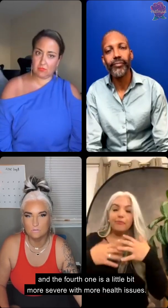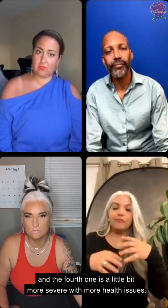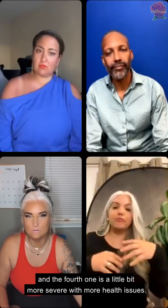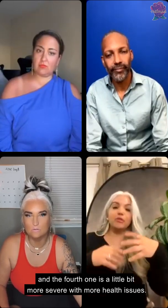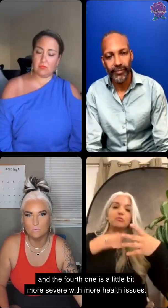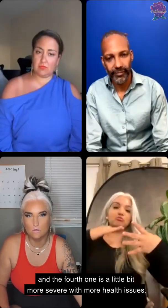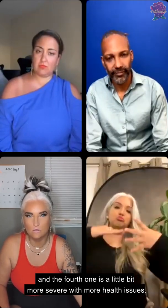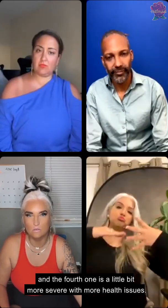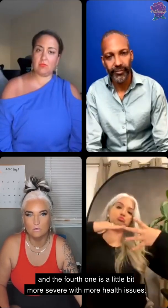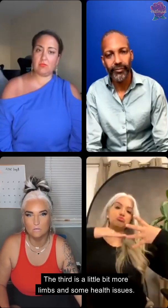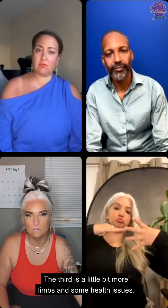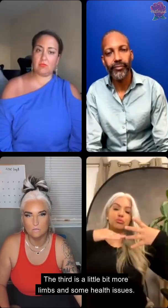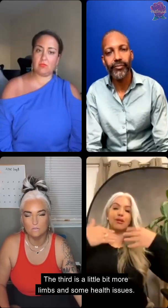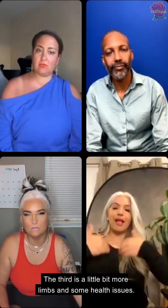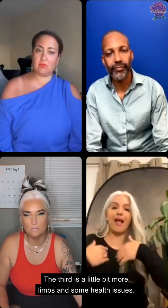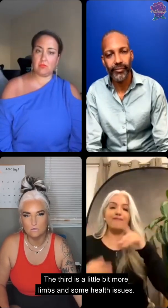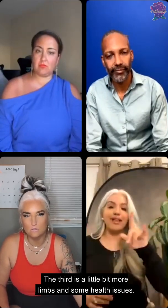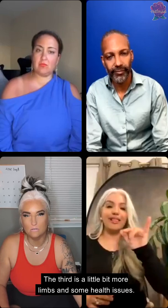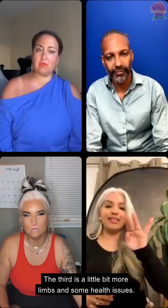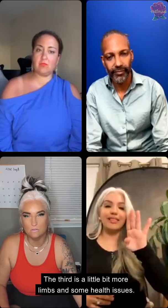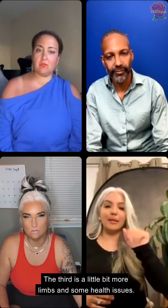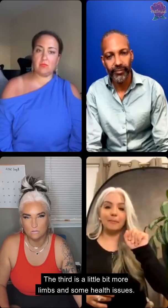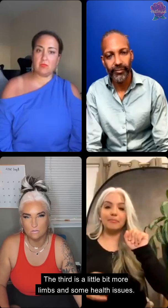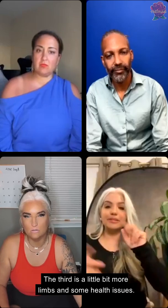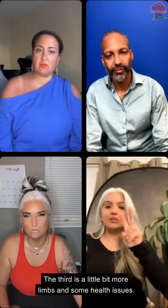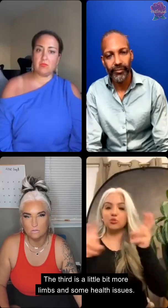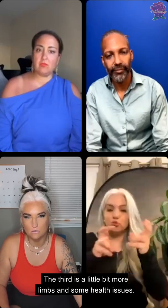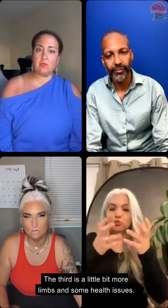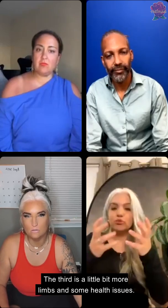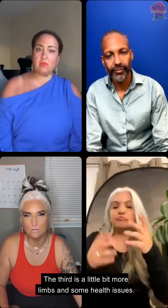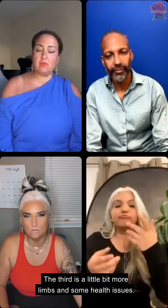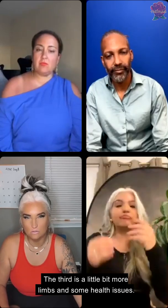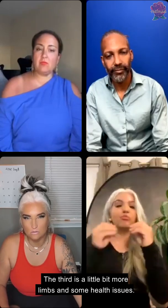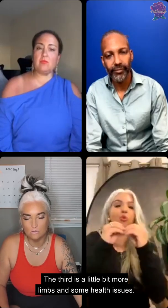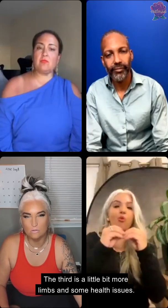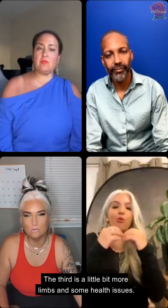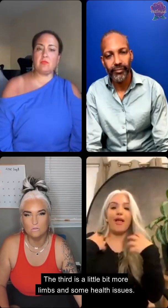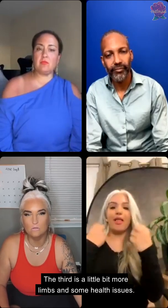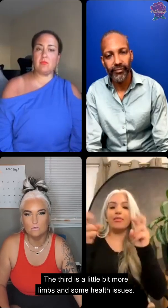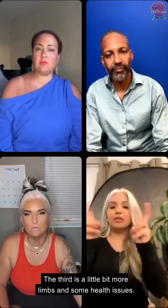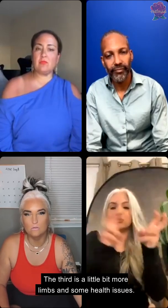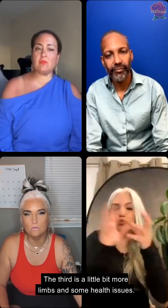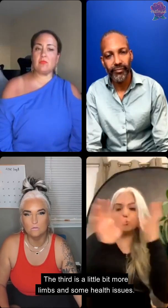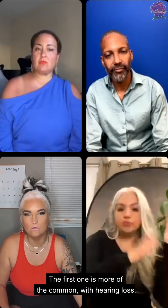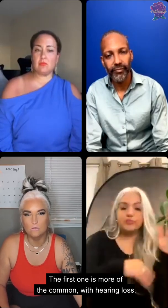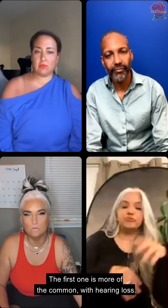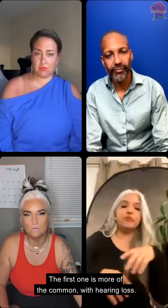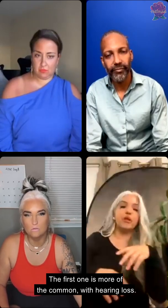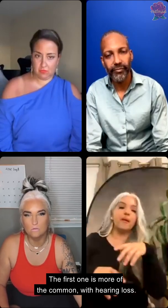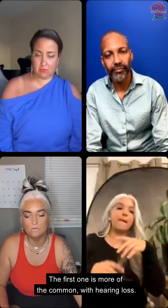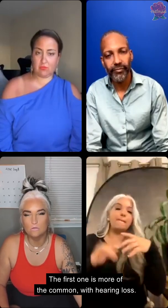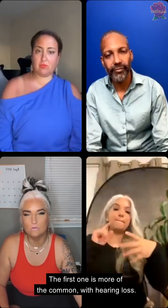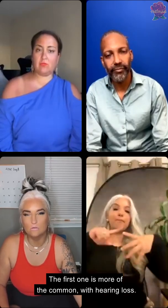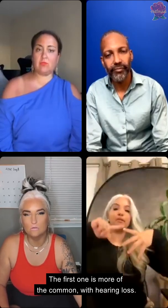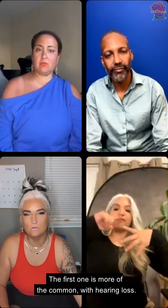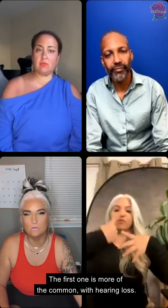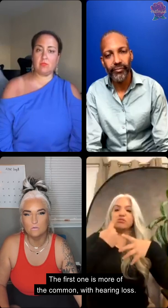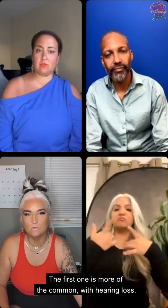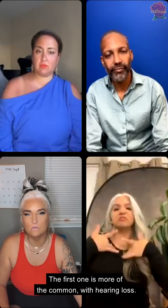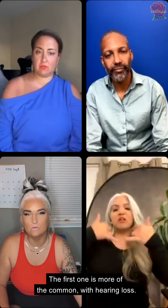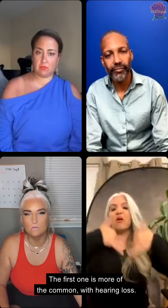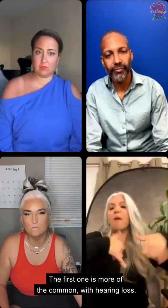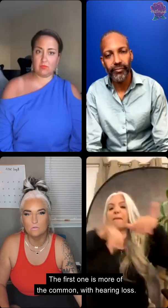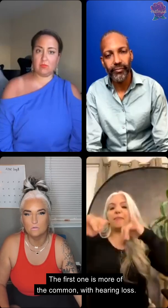severe with more health issues. Uh, the third is a little bit more limbs and some health issues. The first one is